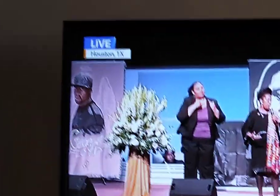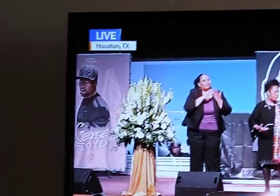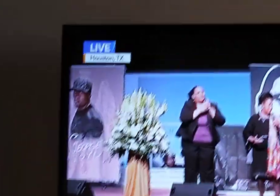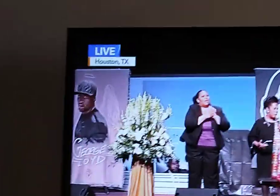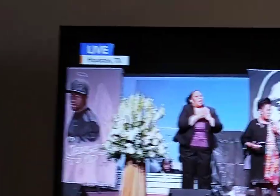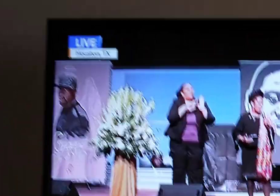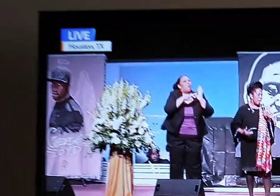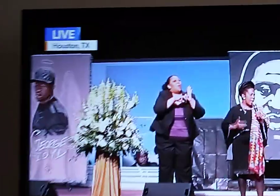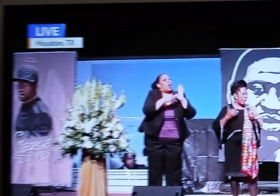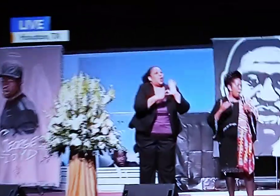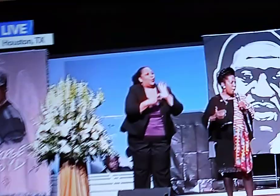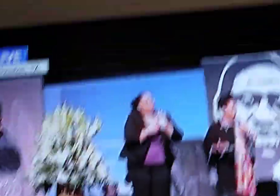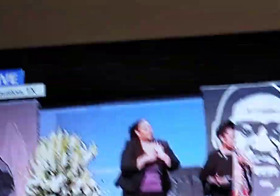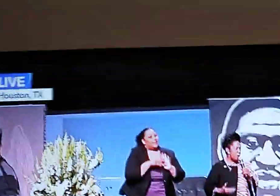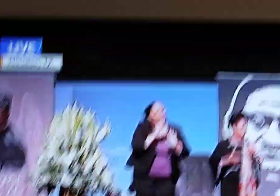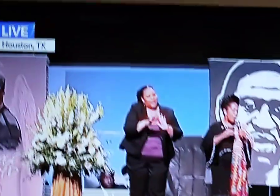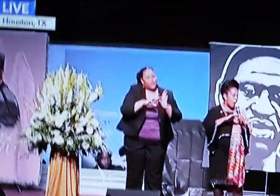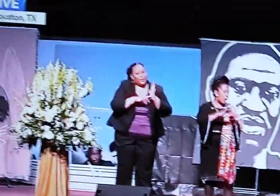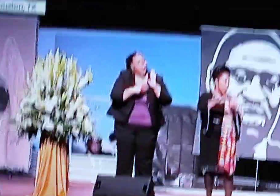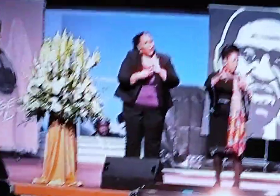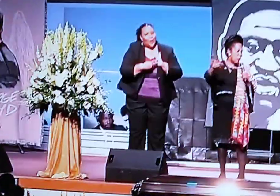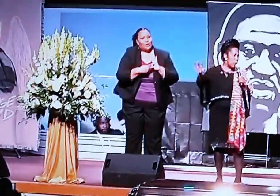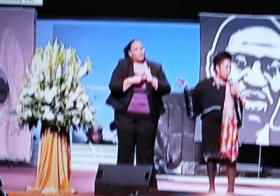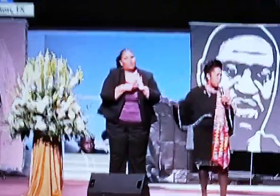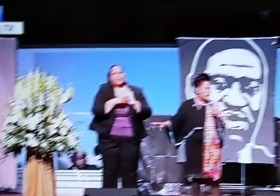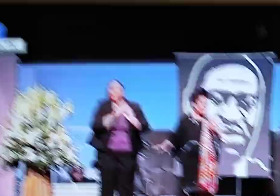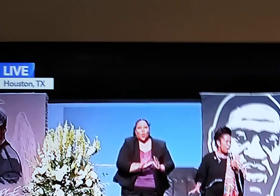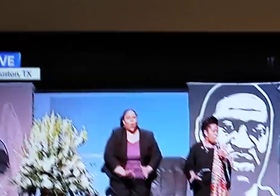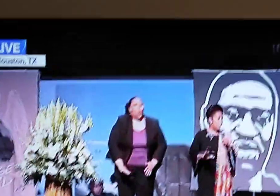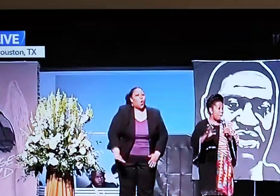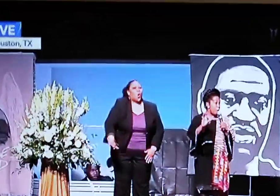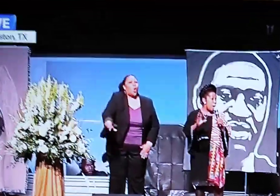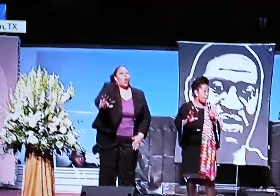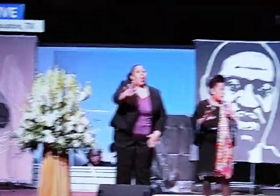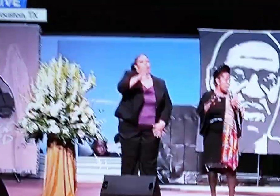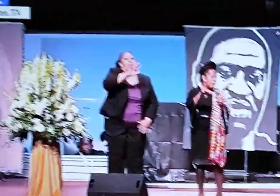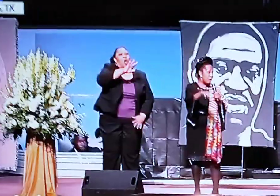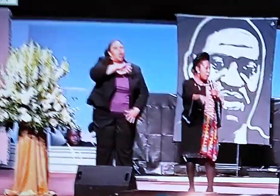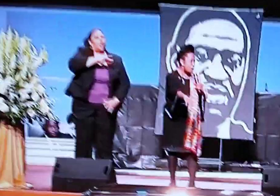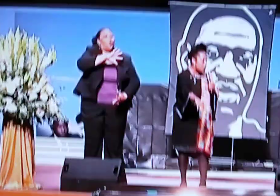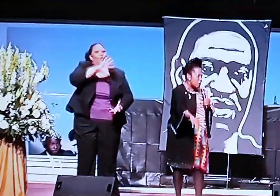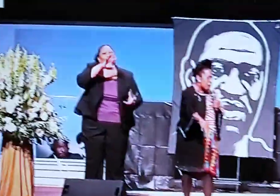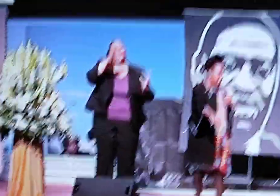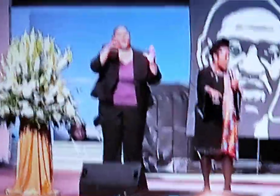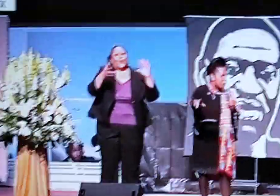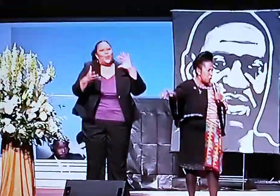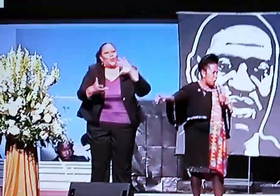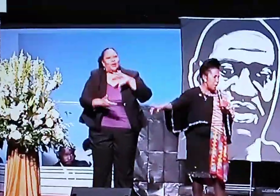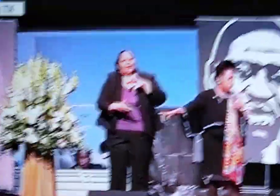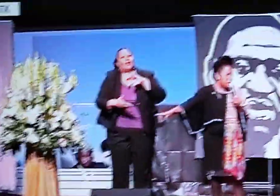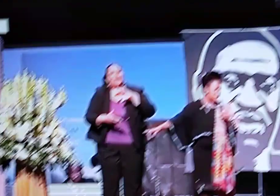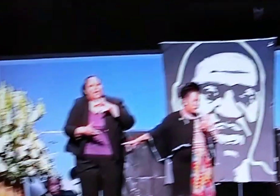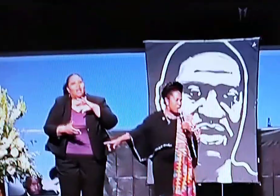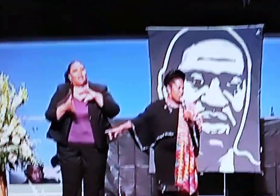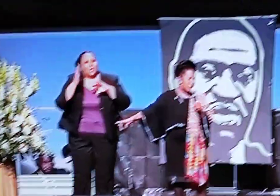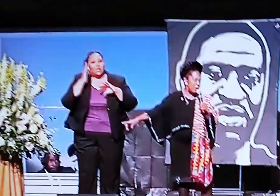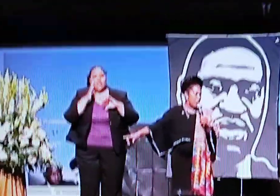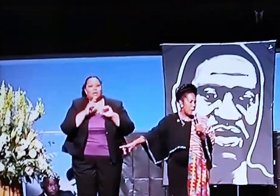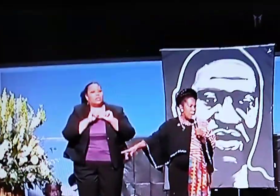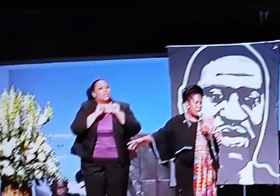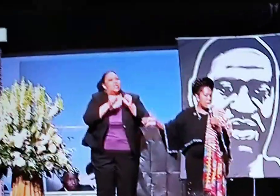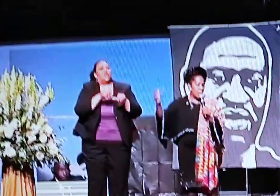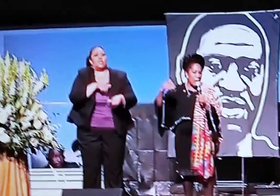purpose. And that purpose was around the world that there are people rising up that will never sit down until you get justice.